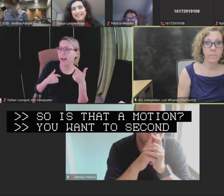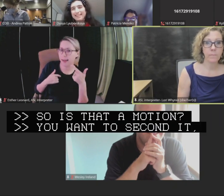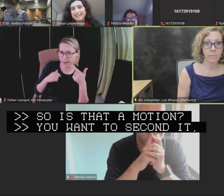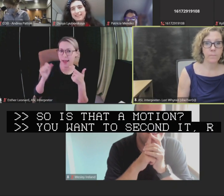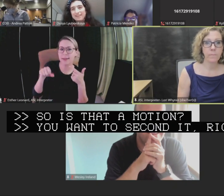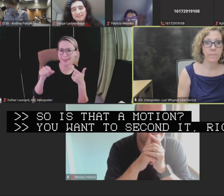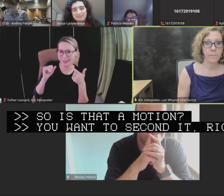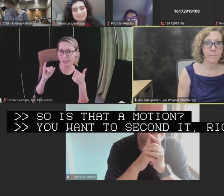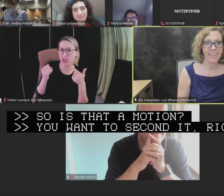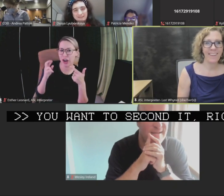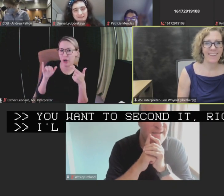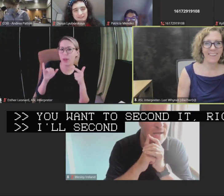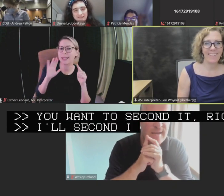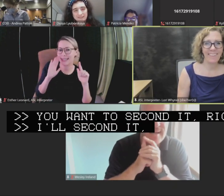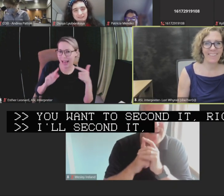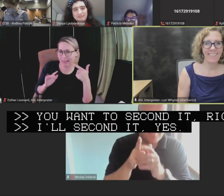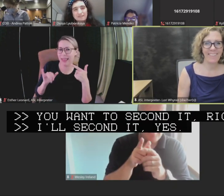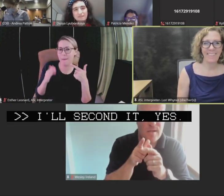Jerry.